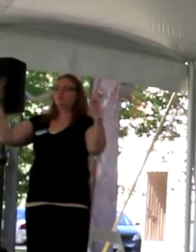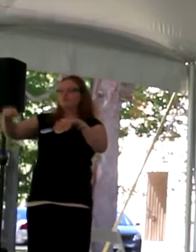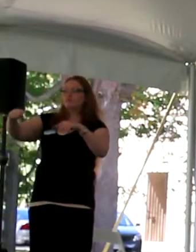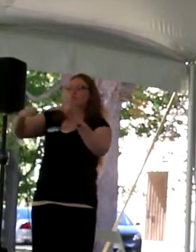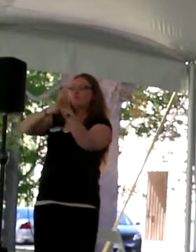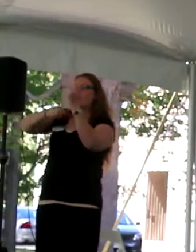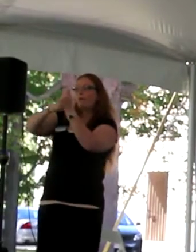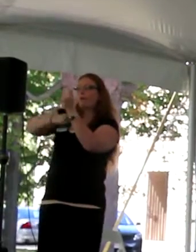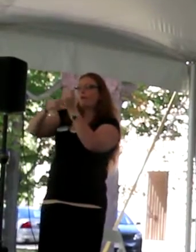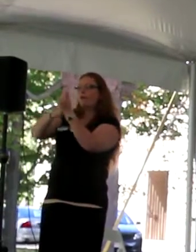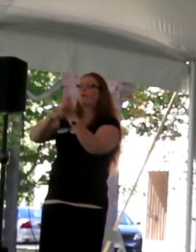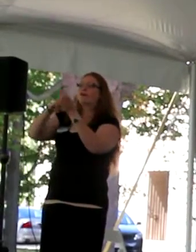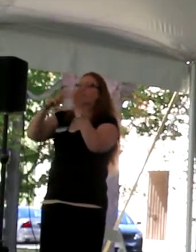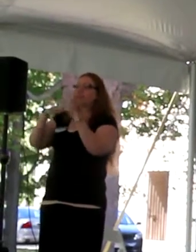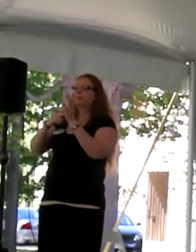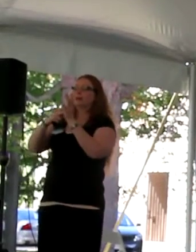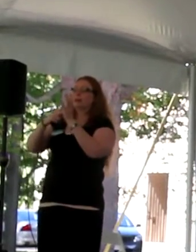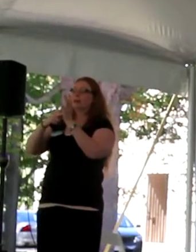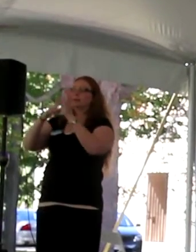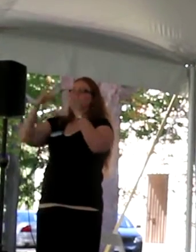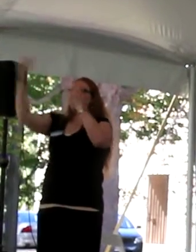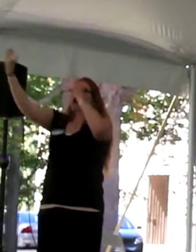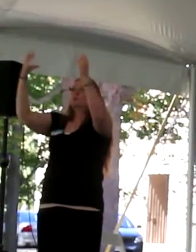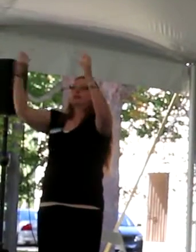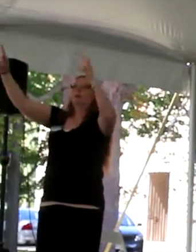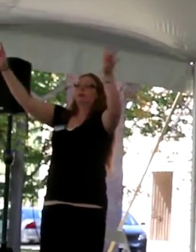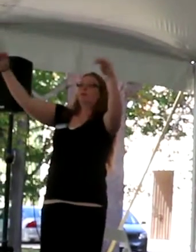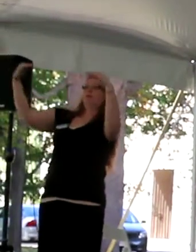support a cause, the more attention it gets. So we